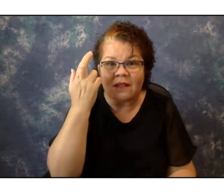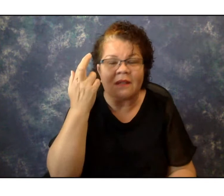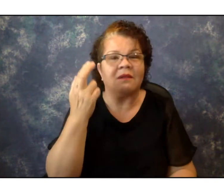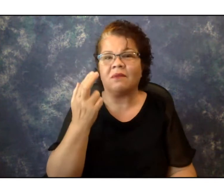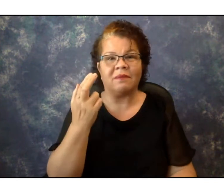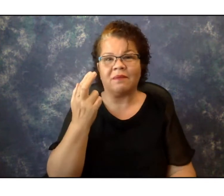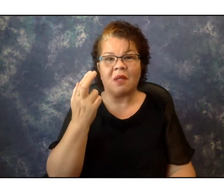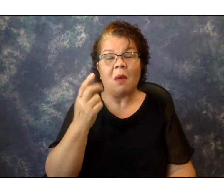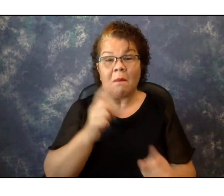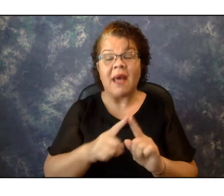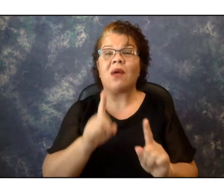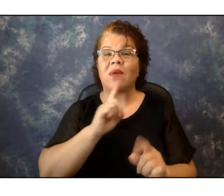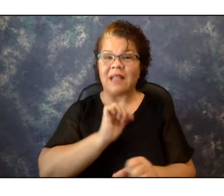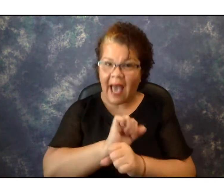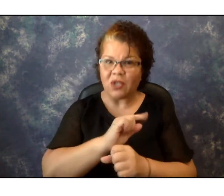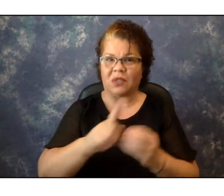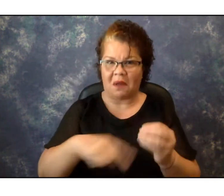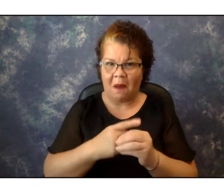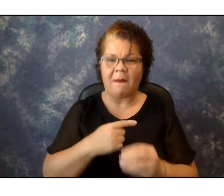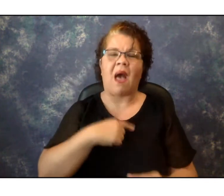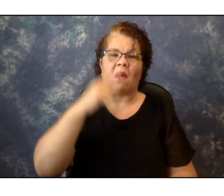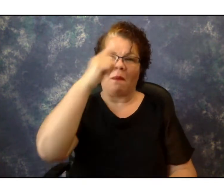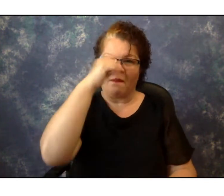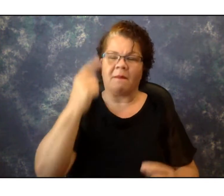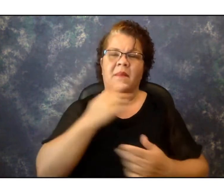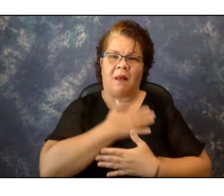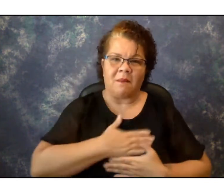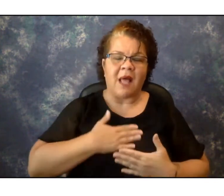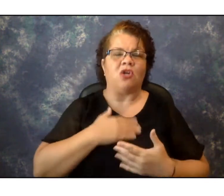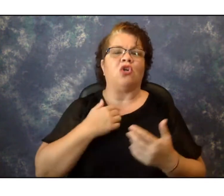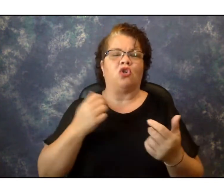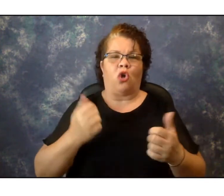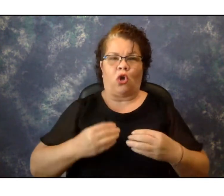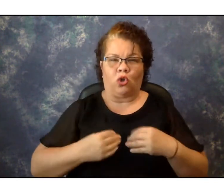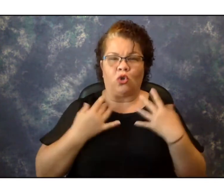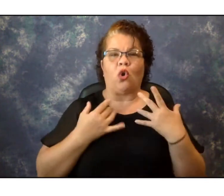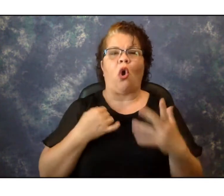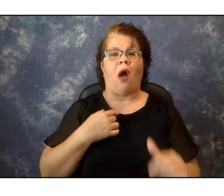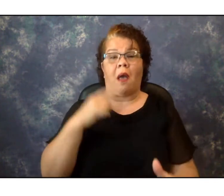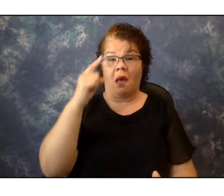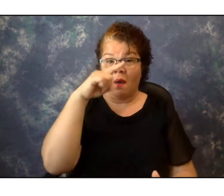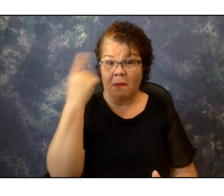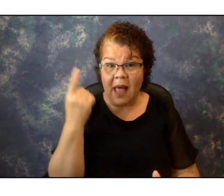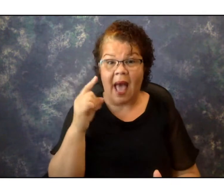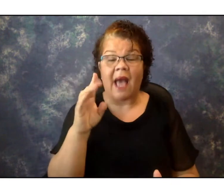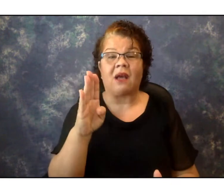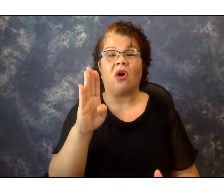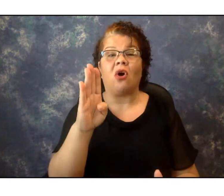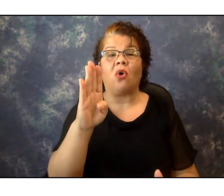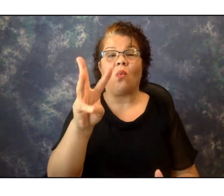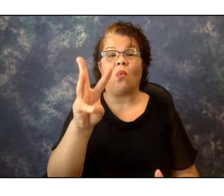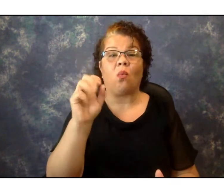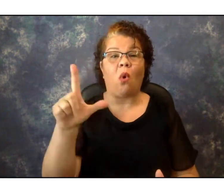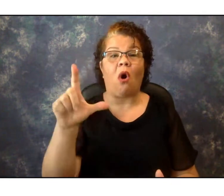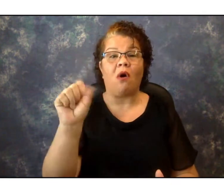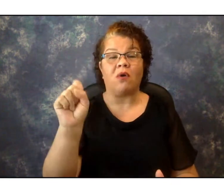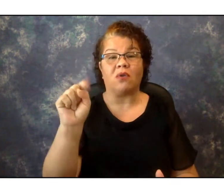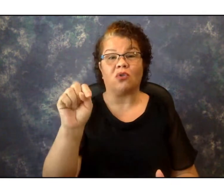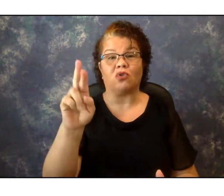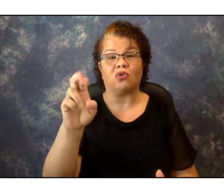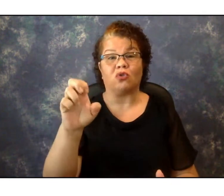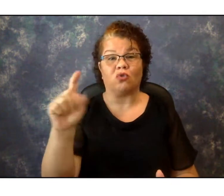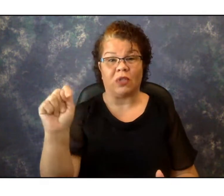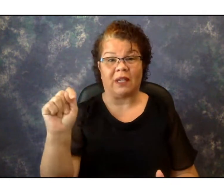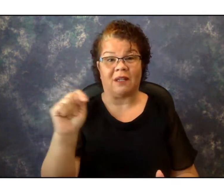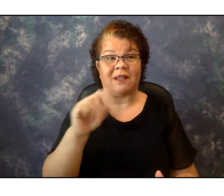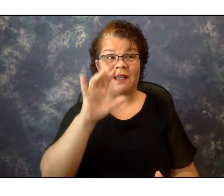pleasure, Black joy, Black success in the case of Black Wall Street that caused and implied and drew out these kind